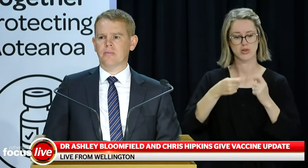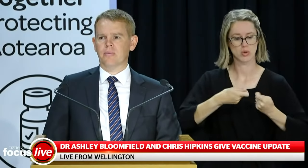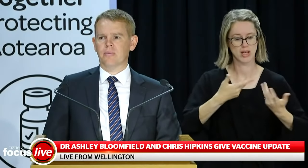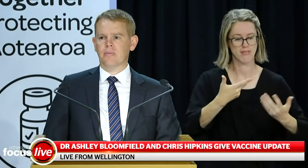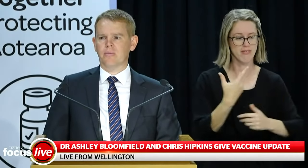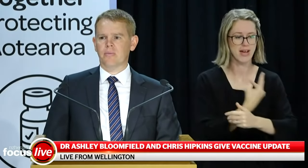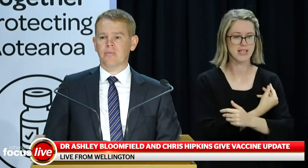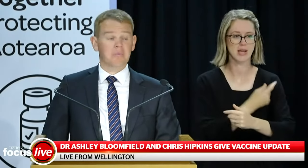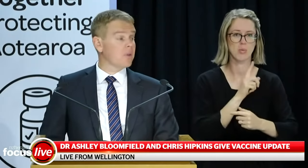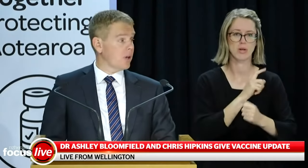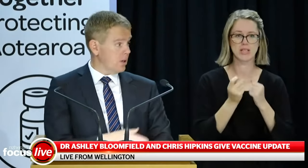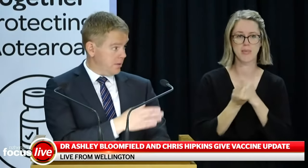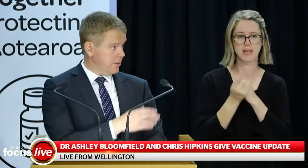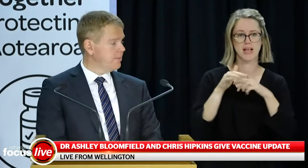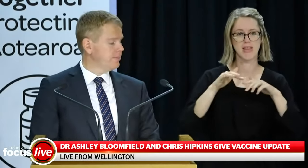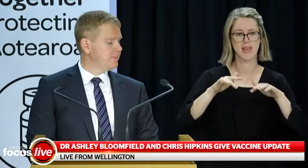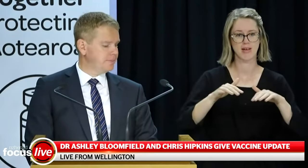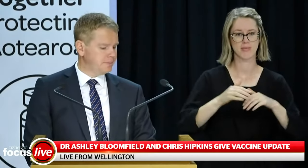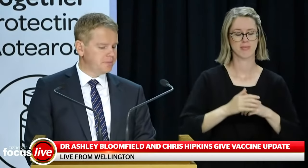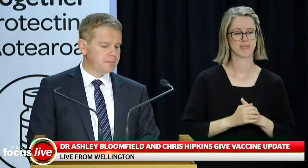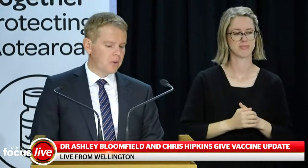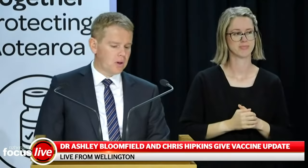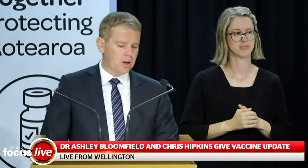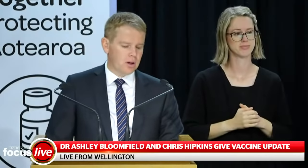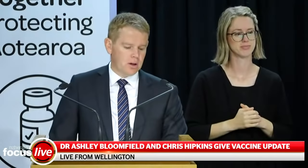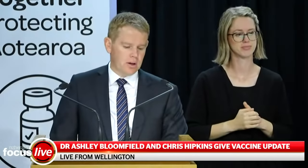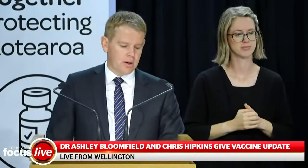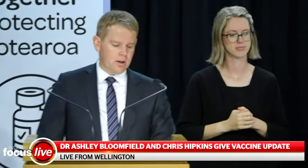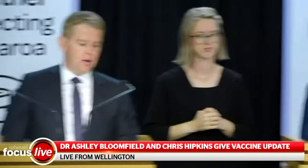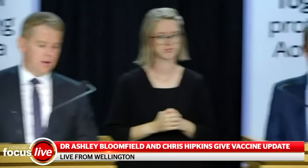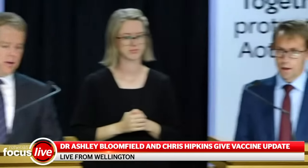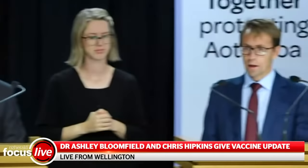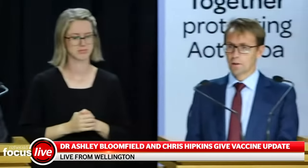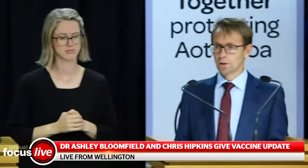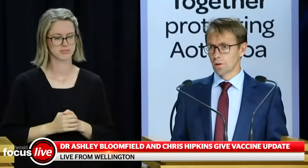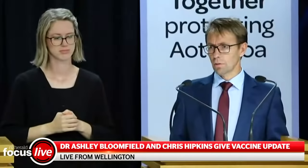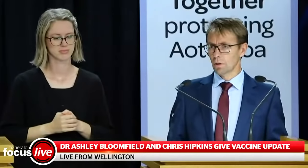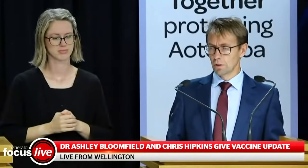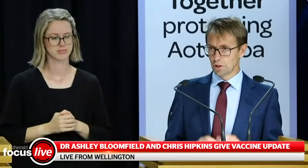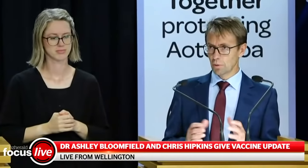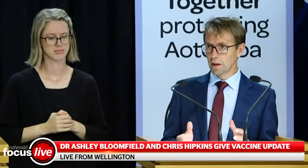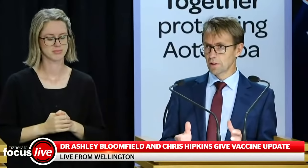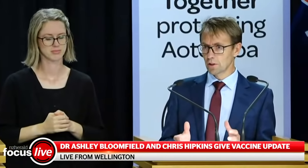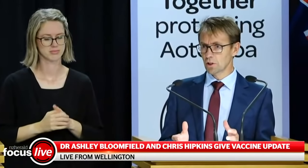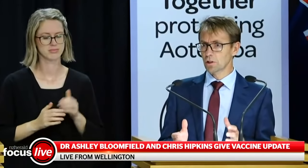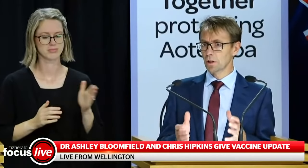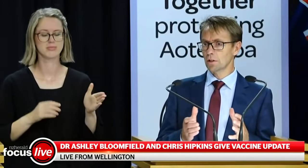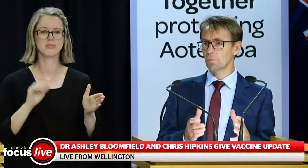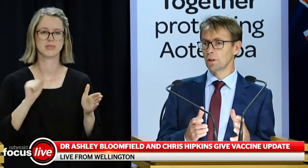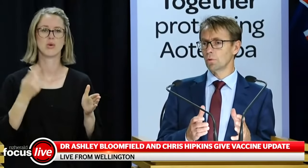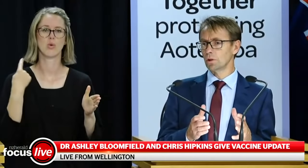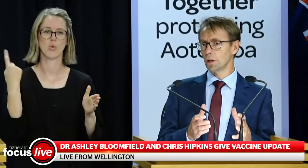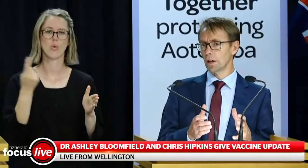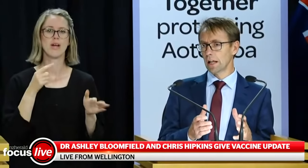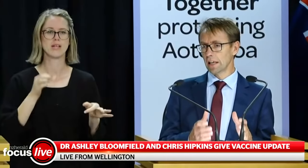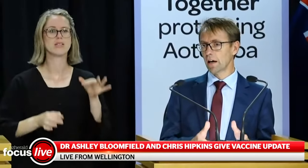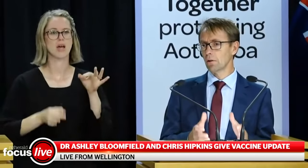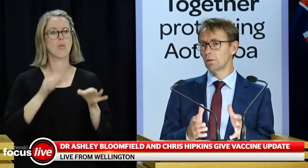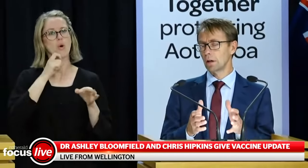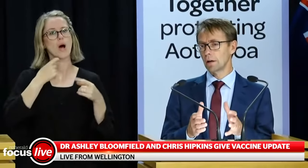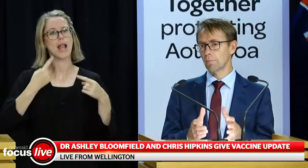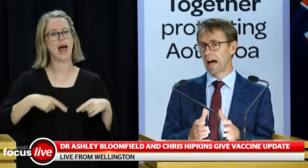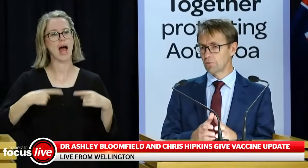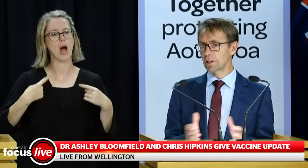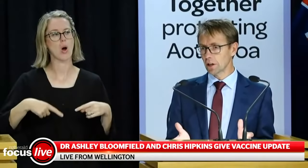with getting that workforce working? Sure, thanks for that. So yes, we made the decision that we would